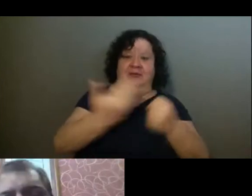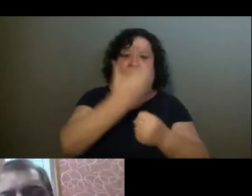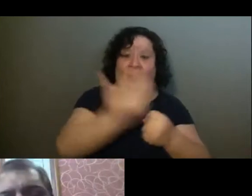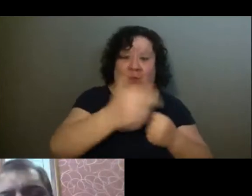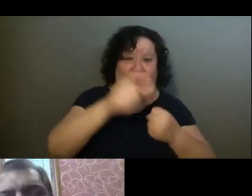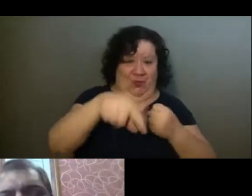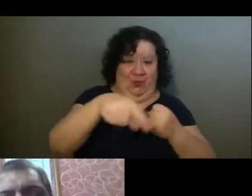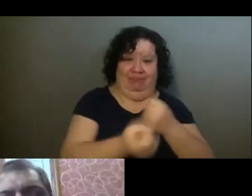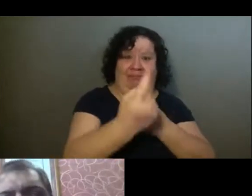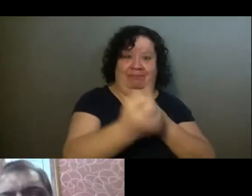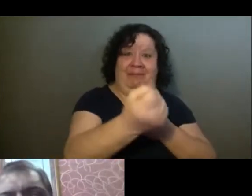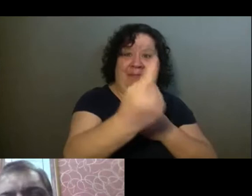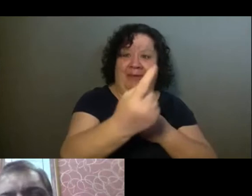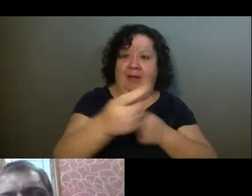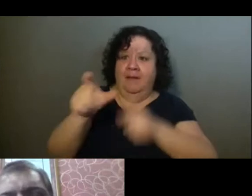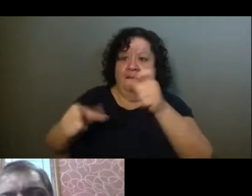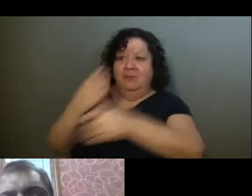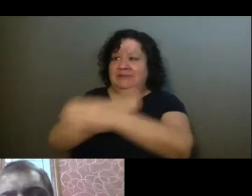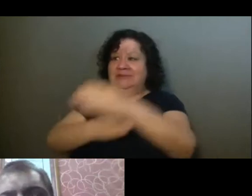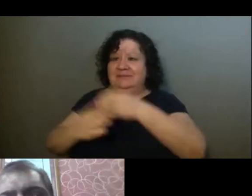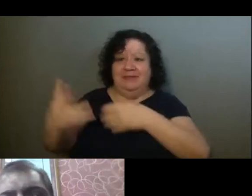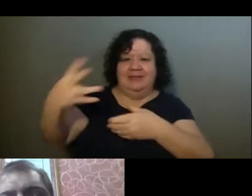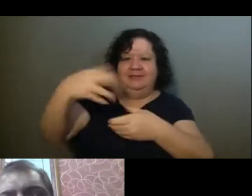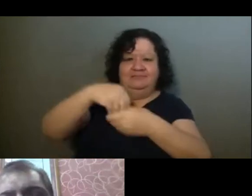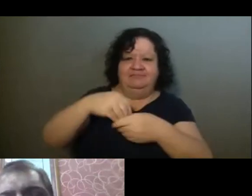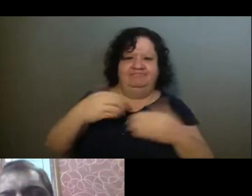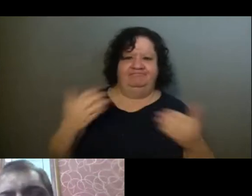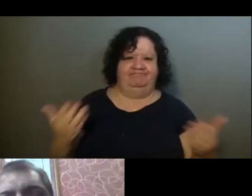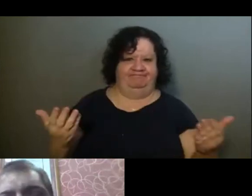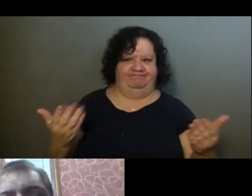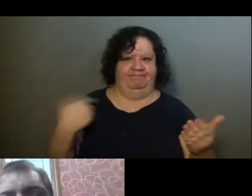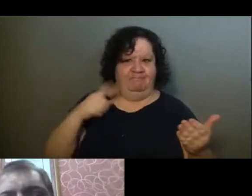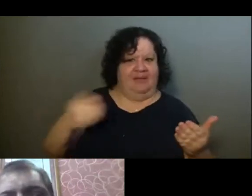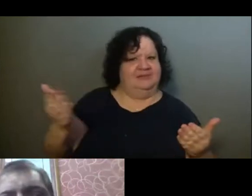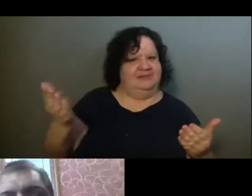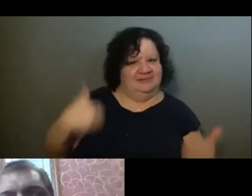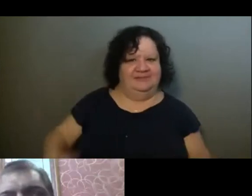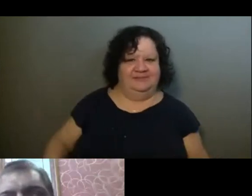It should take care of the indoor environment and external environment